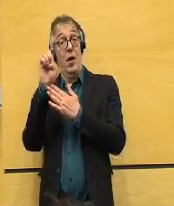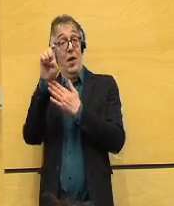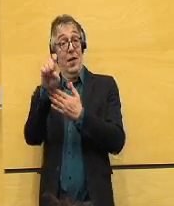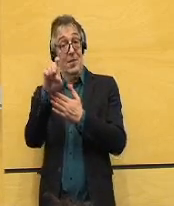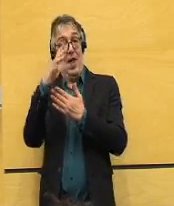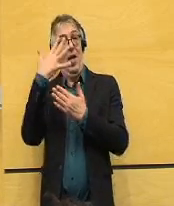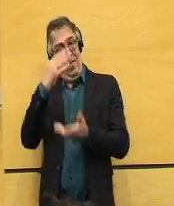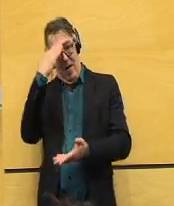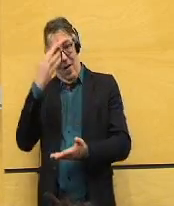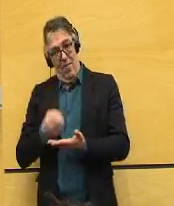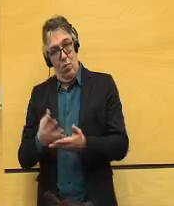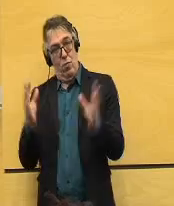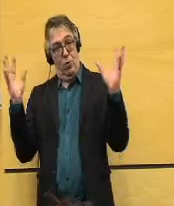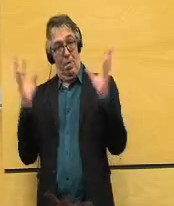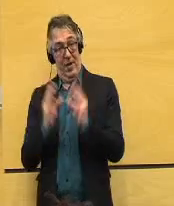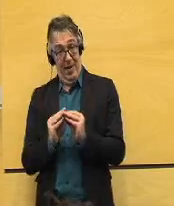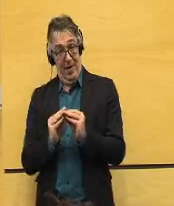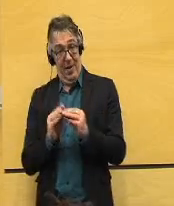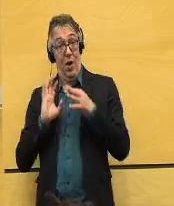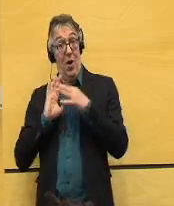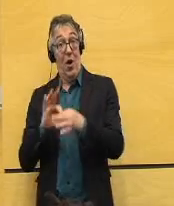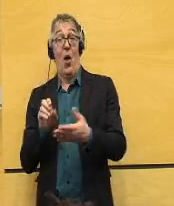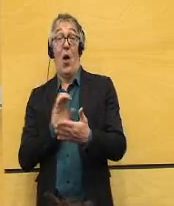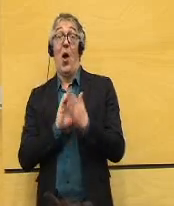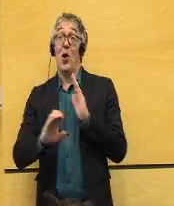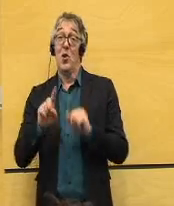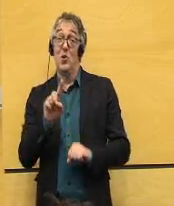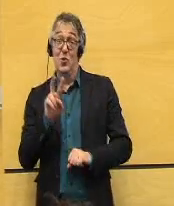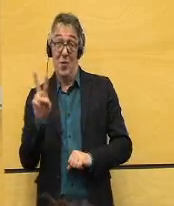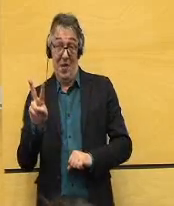Article 12.